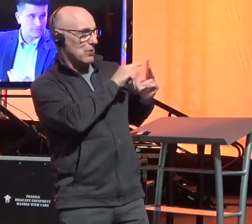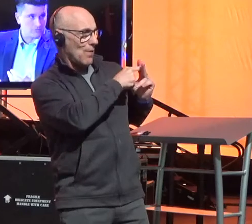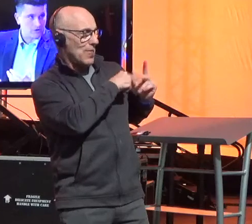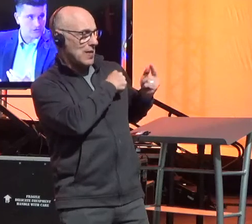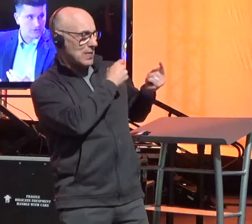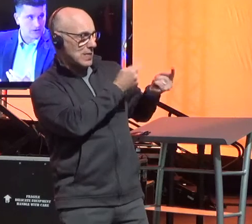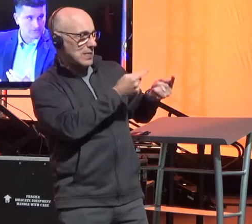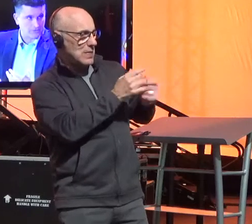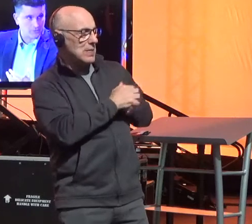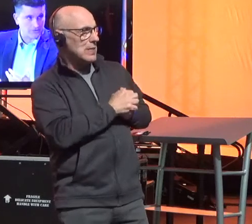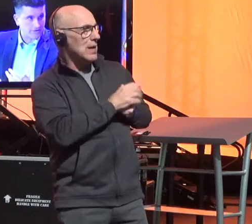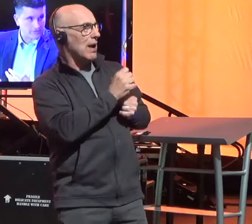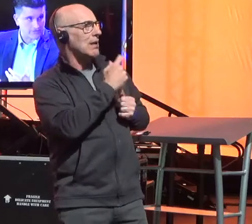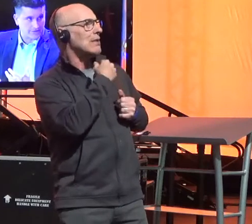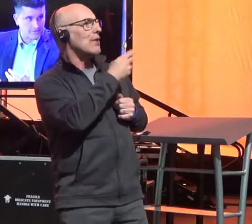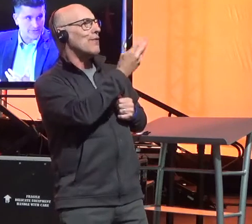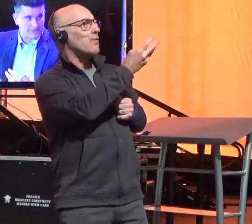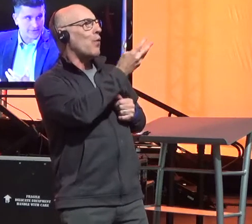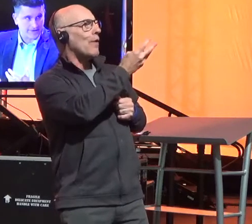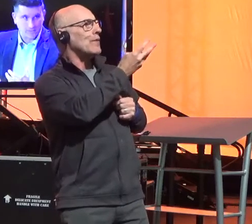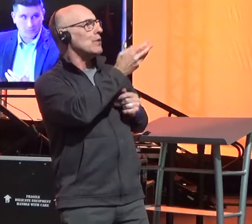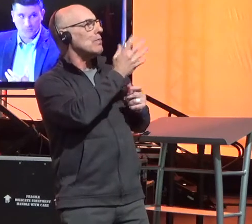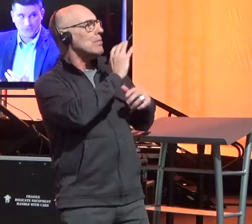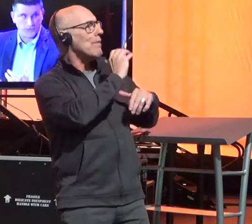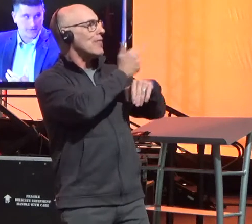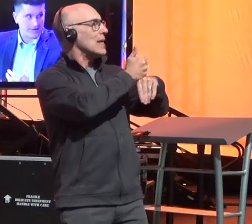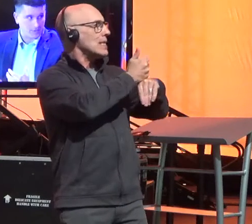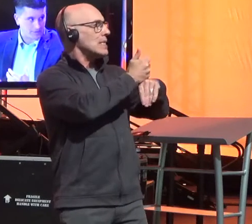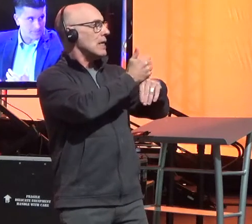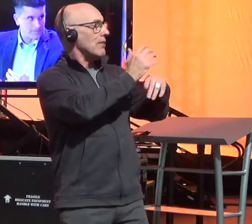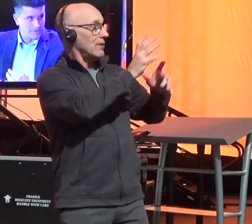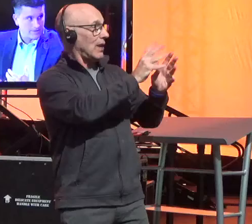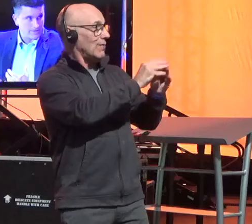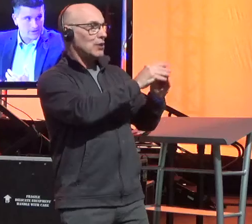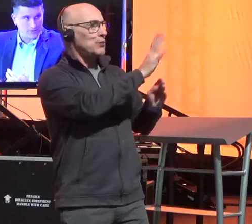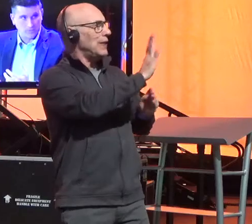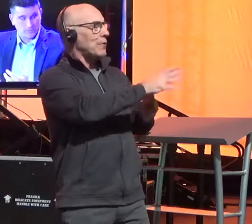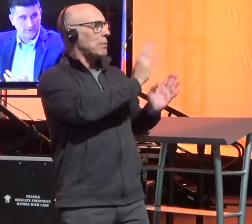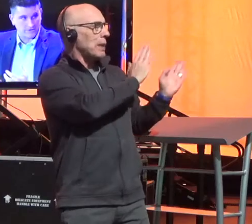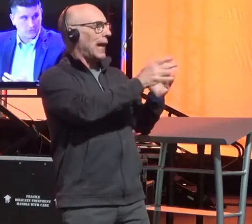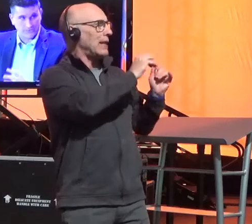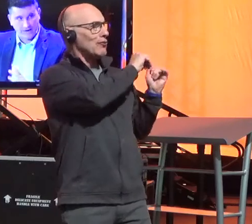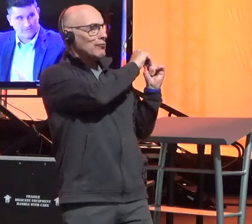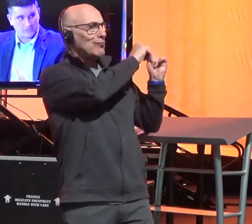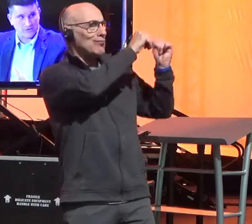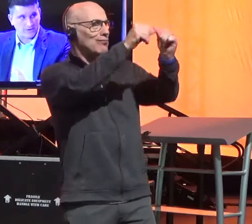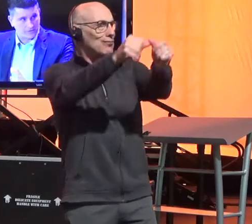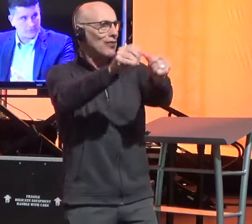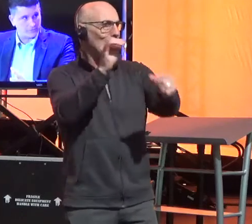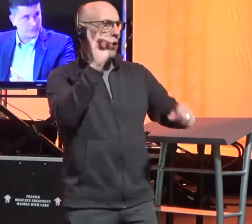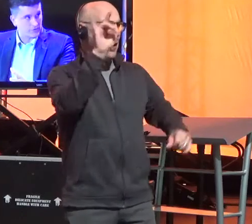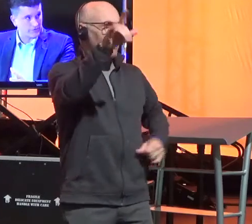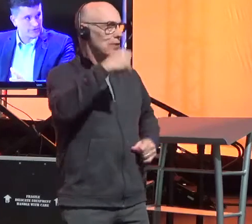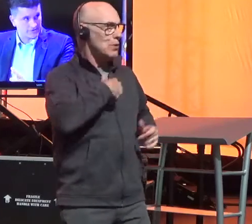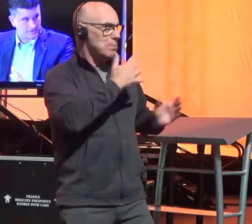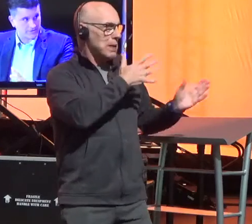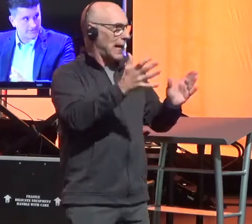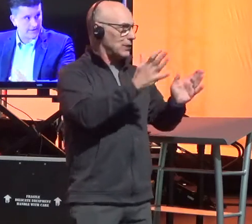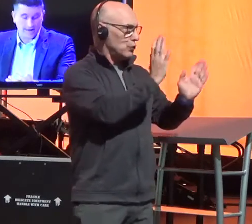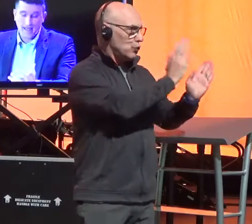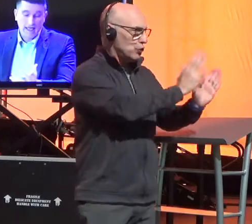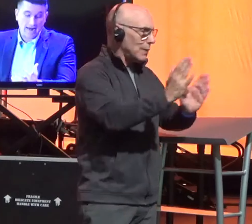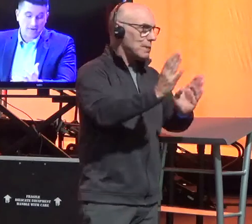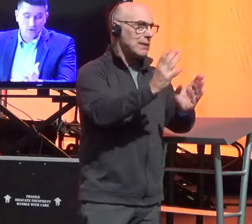you launched the conference, it was never intended to be a thing in perpetuity anyway. It was meant to sort of have its run and do the good that it does, and that's